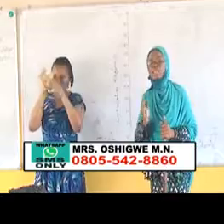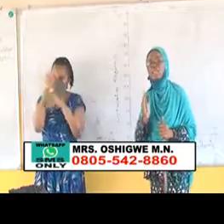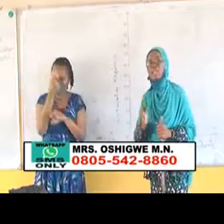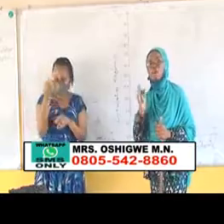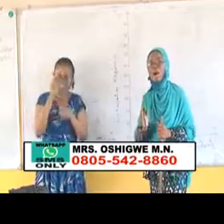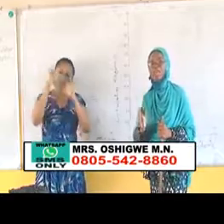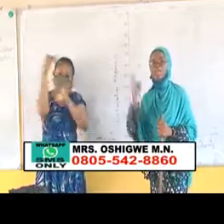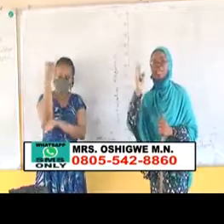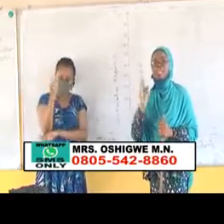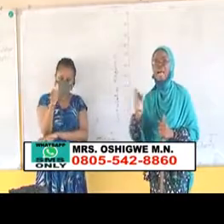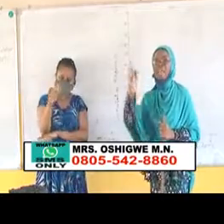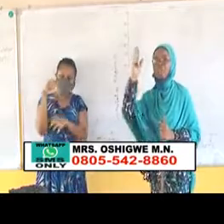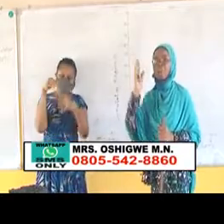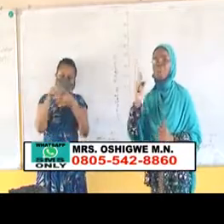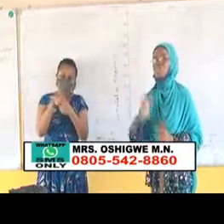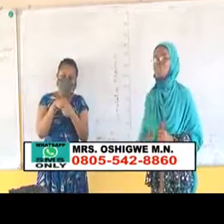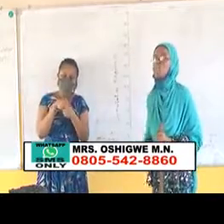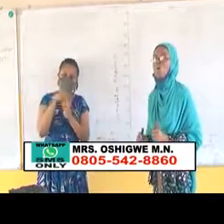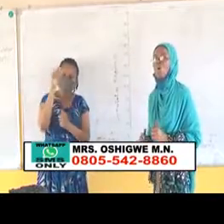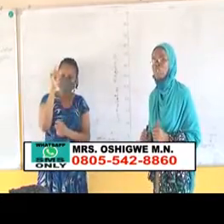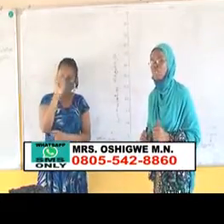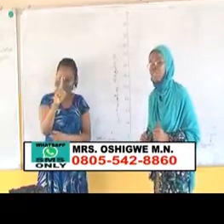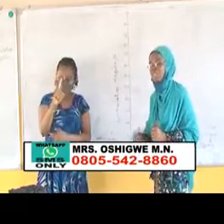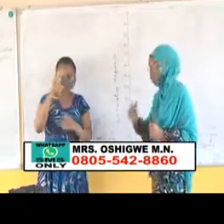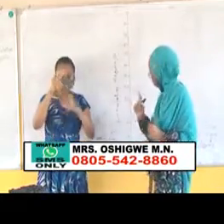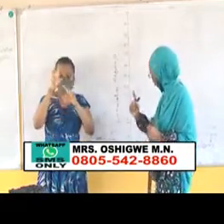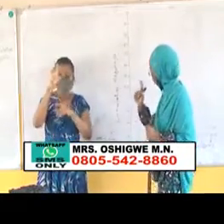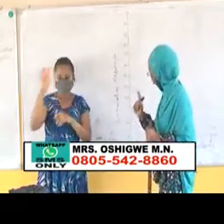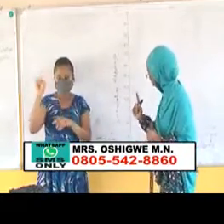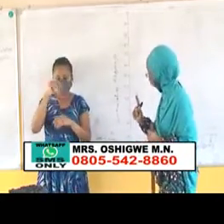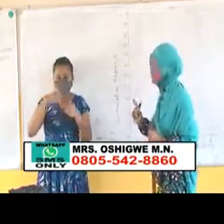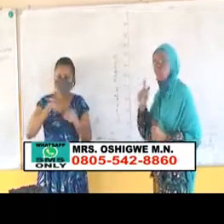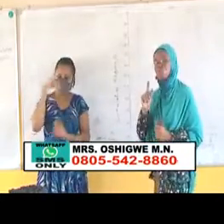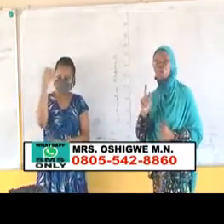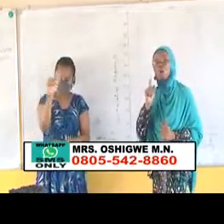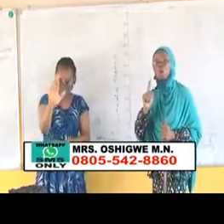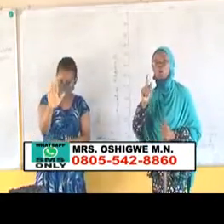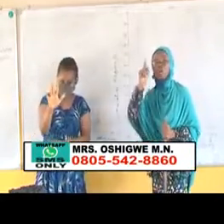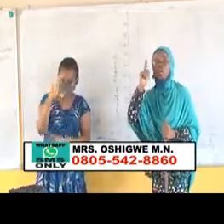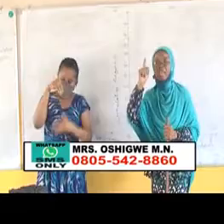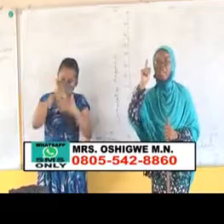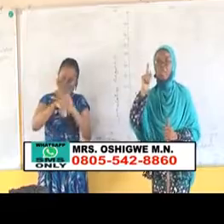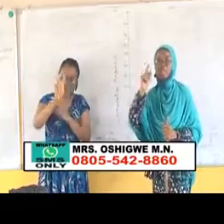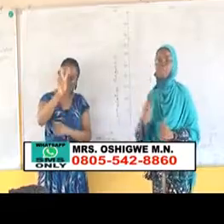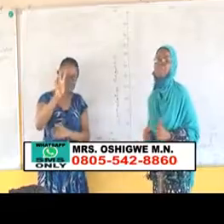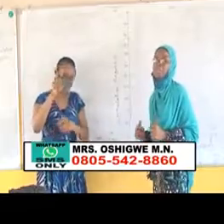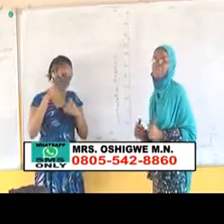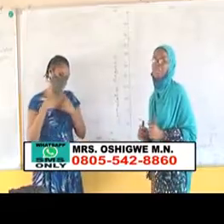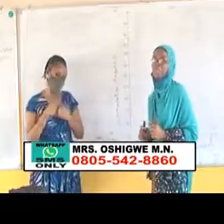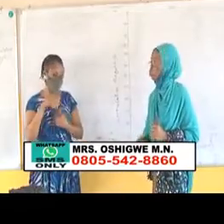2 centimeters, you have 10 boxes, which means each box is equal to a